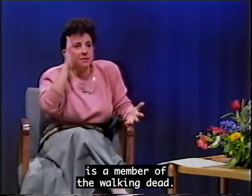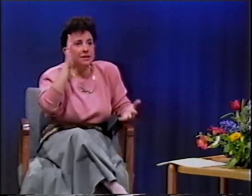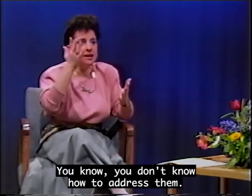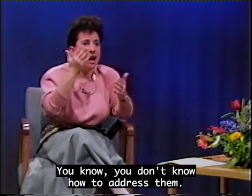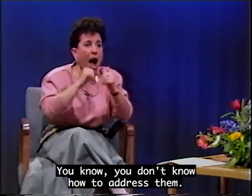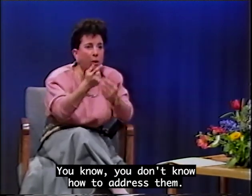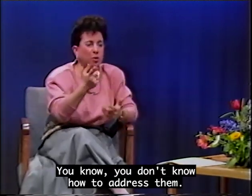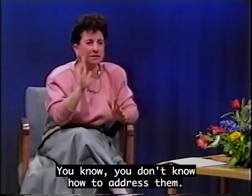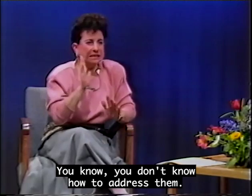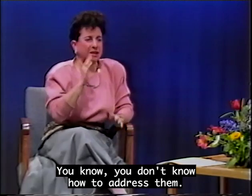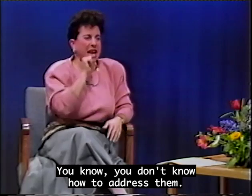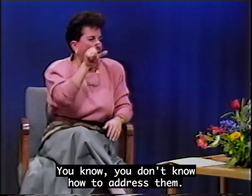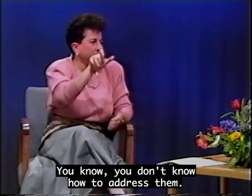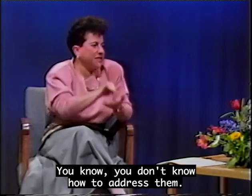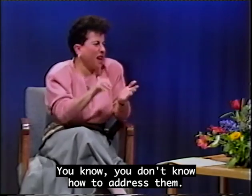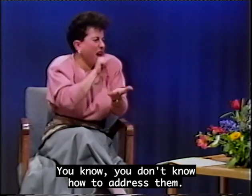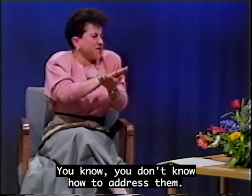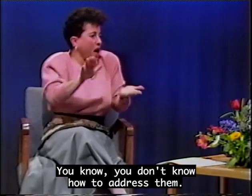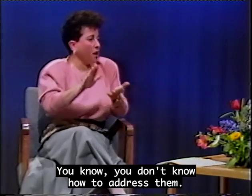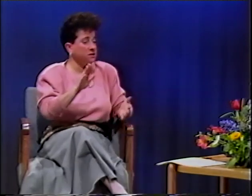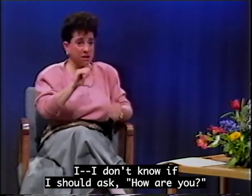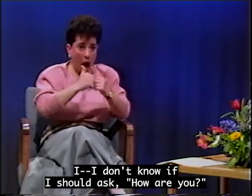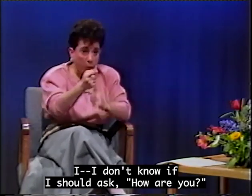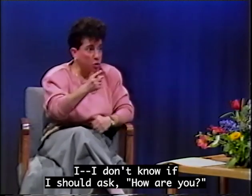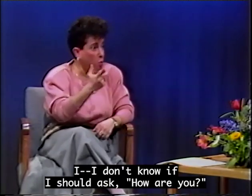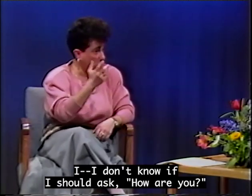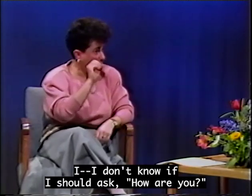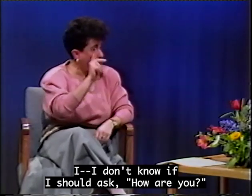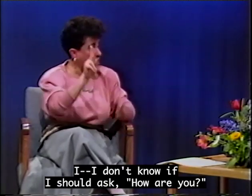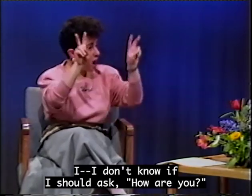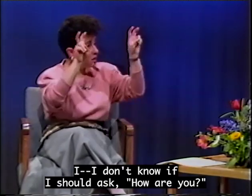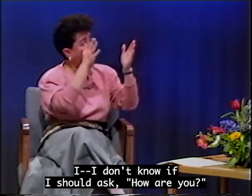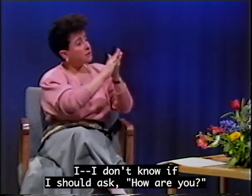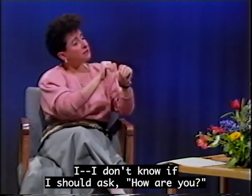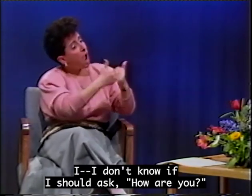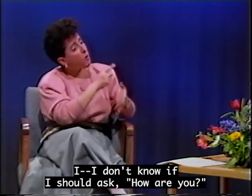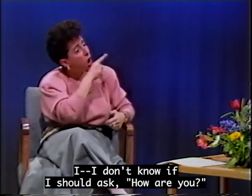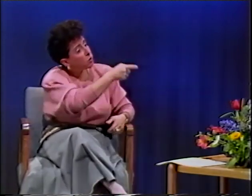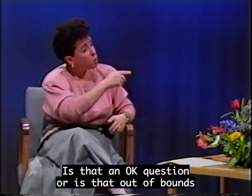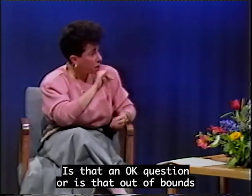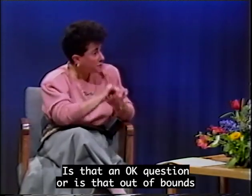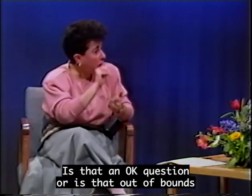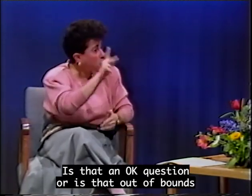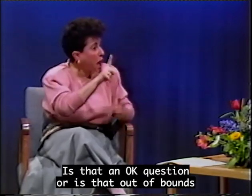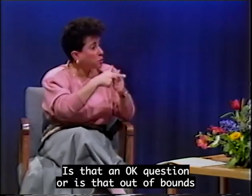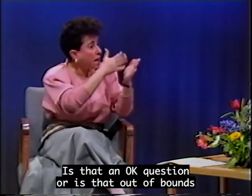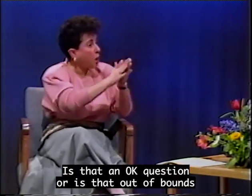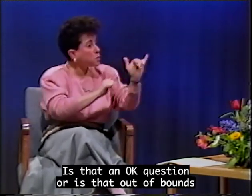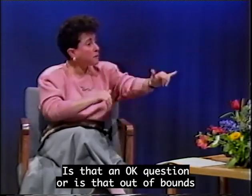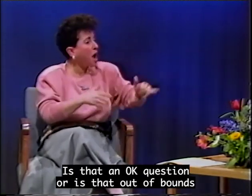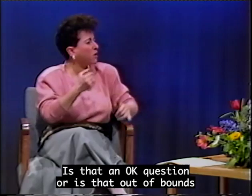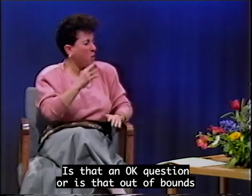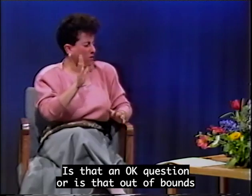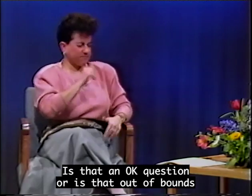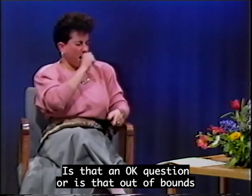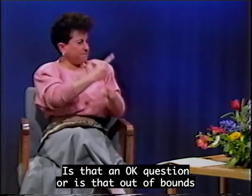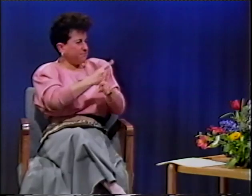Dead. You know, you don't know how to address them. I don't know if I should ask, how are you? Is that an okay question, or is that out of bounds,